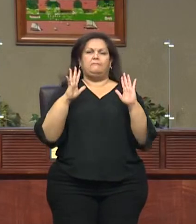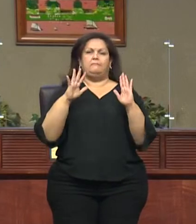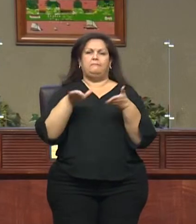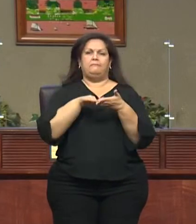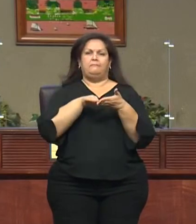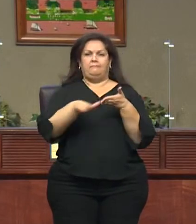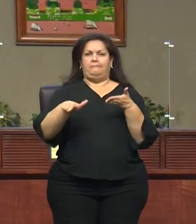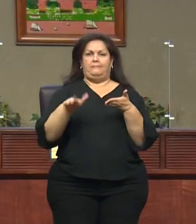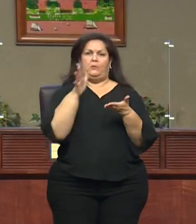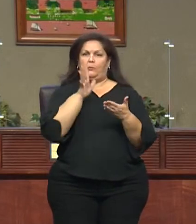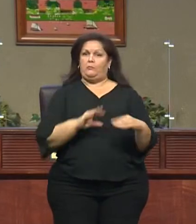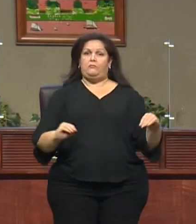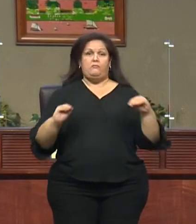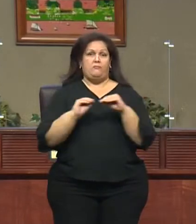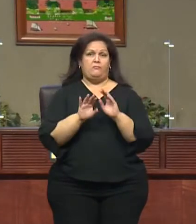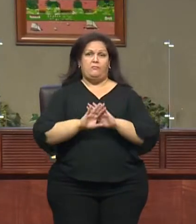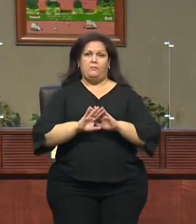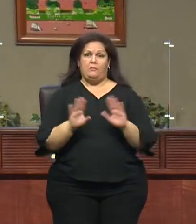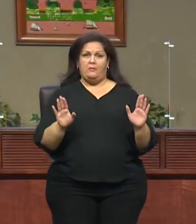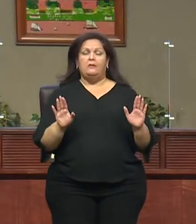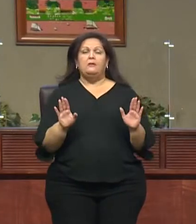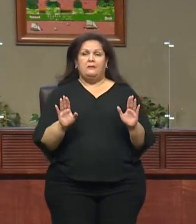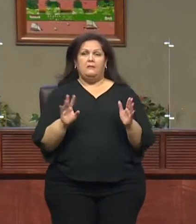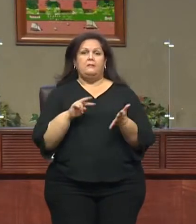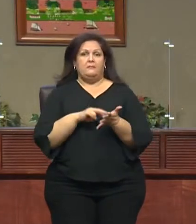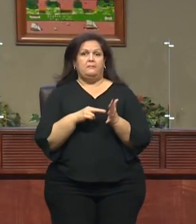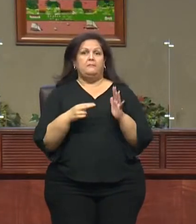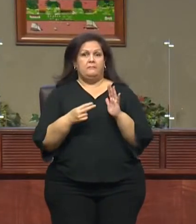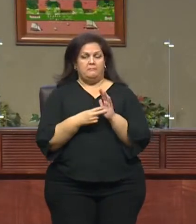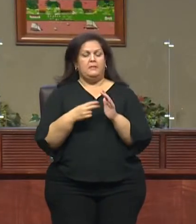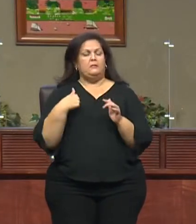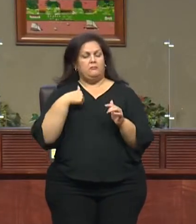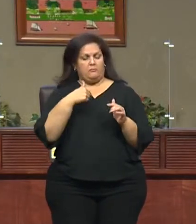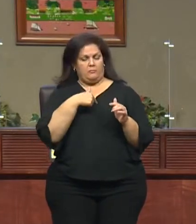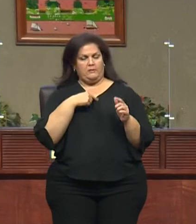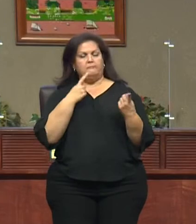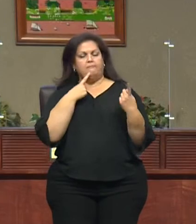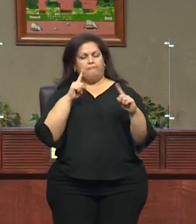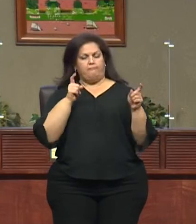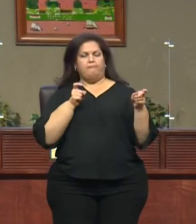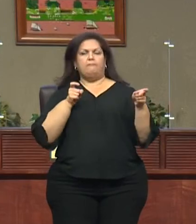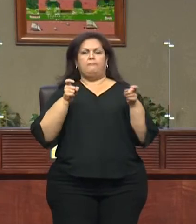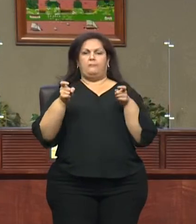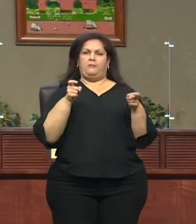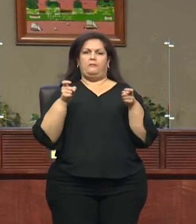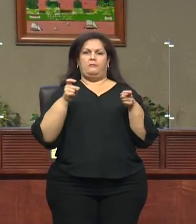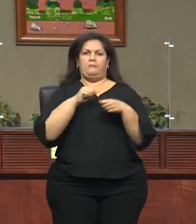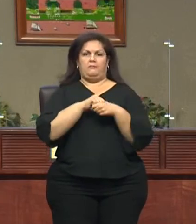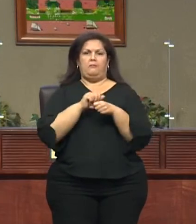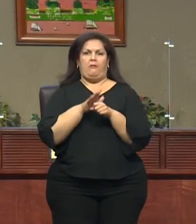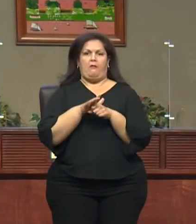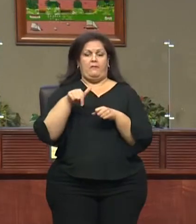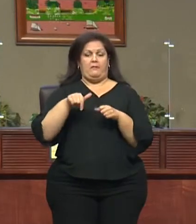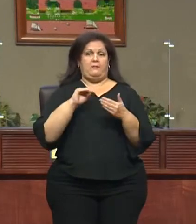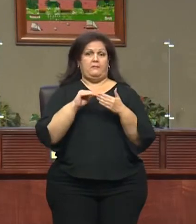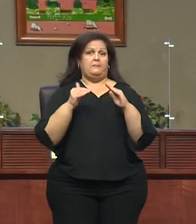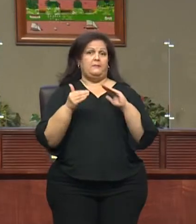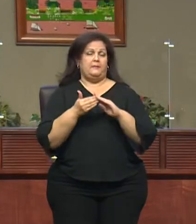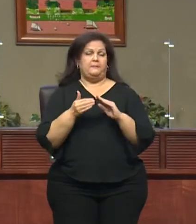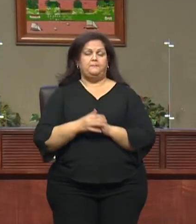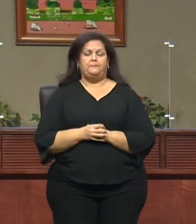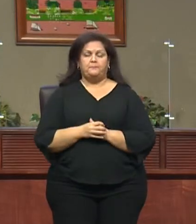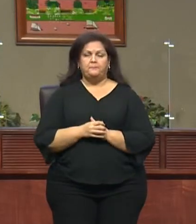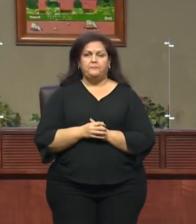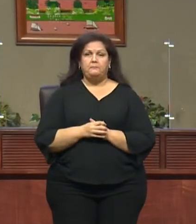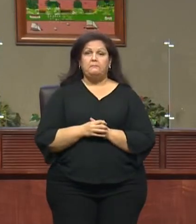That means that we would have successfully contained the virus within our community. If all